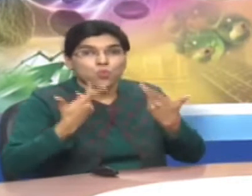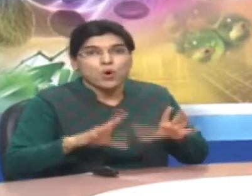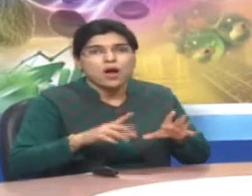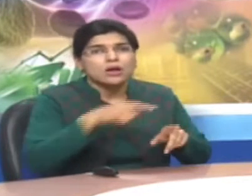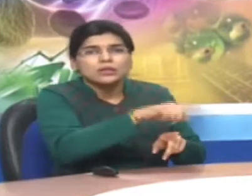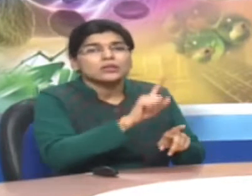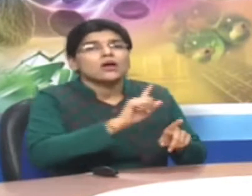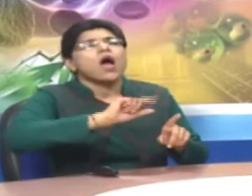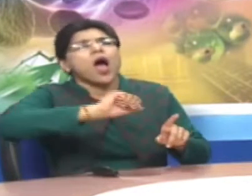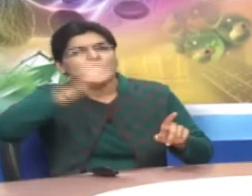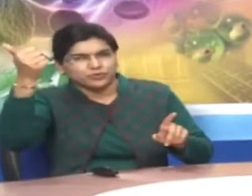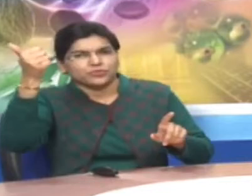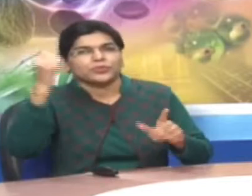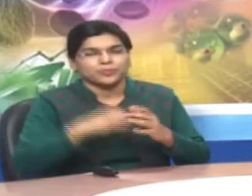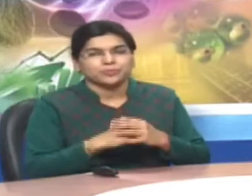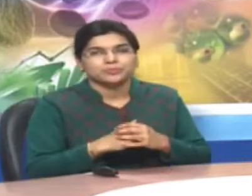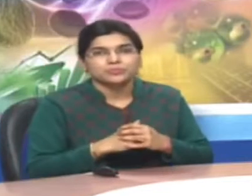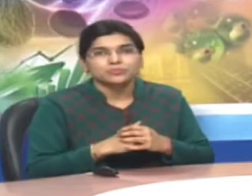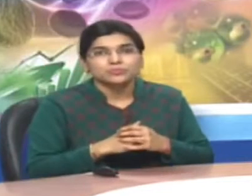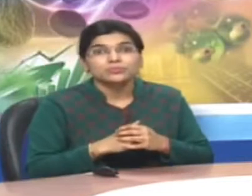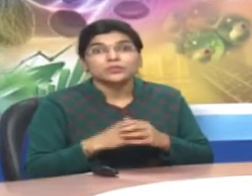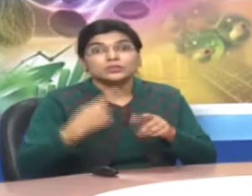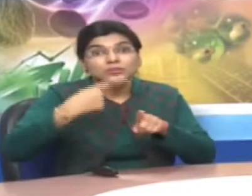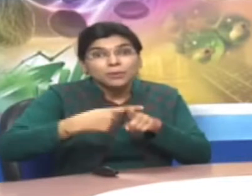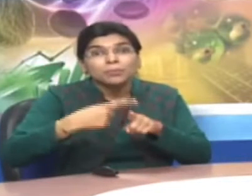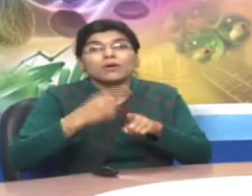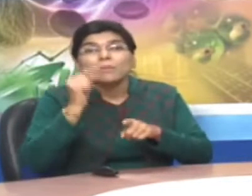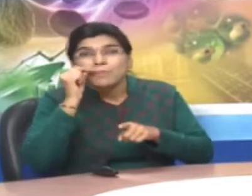I said it with bullets and